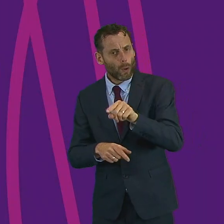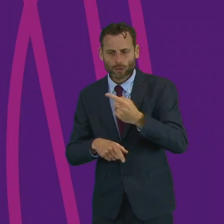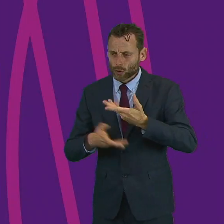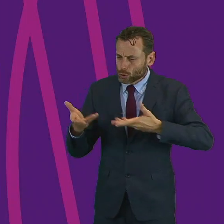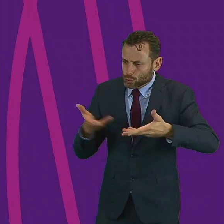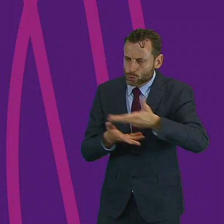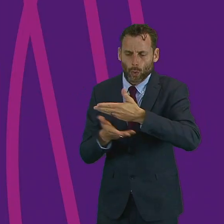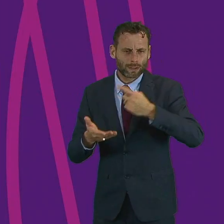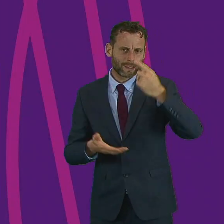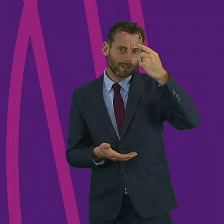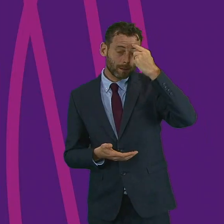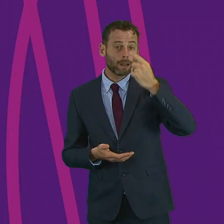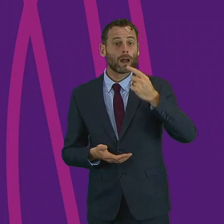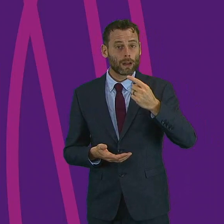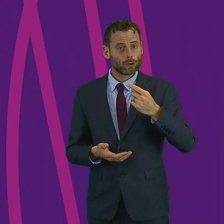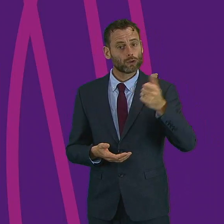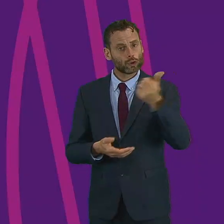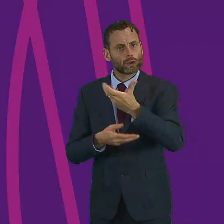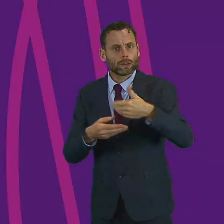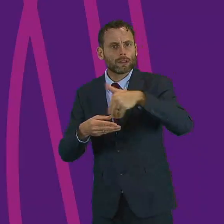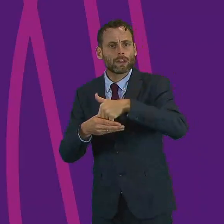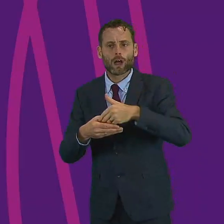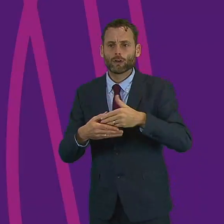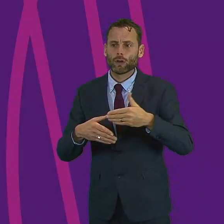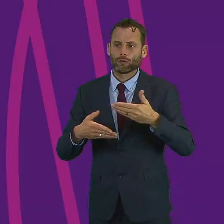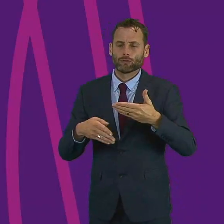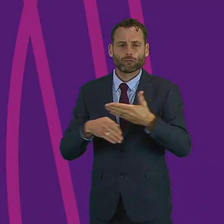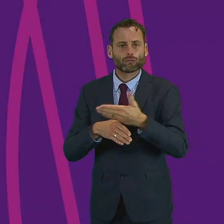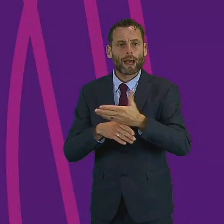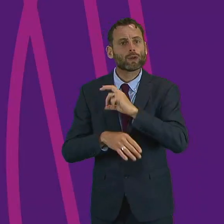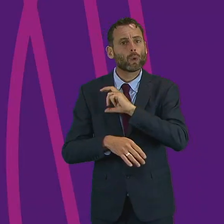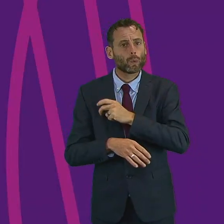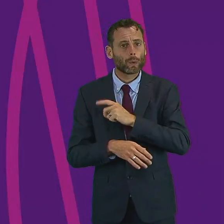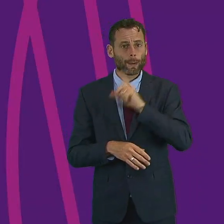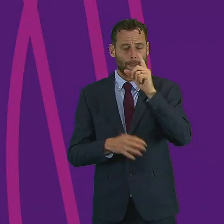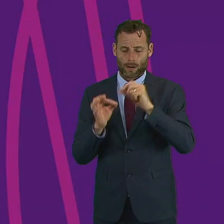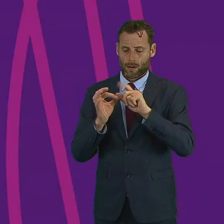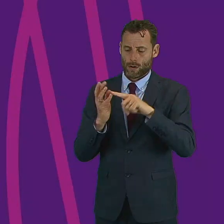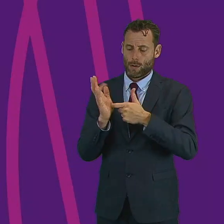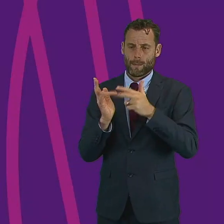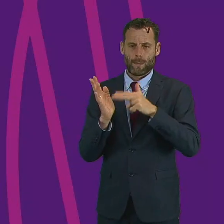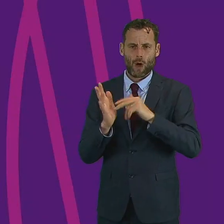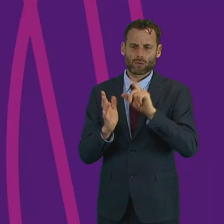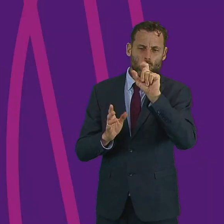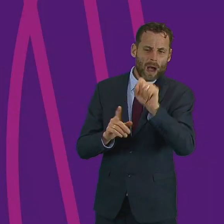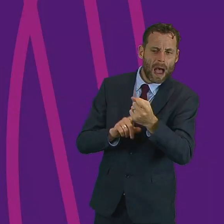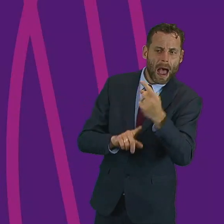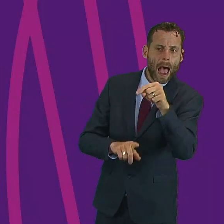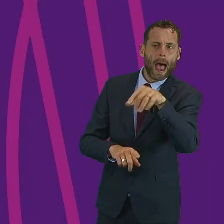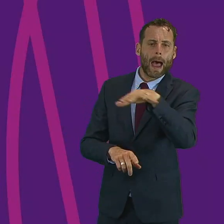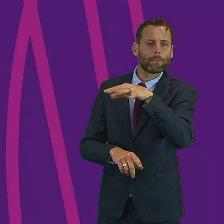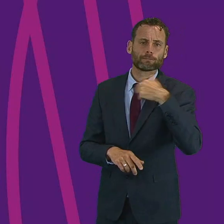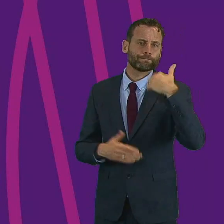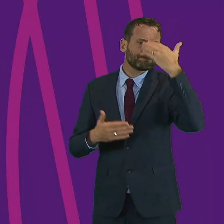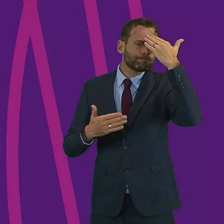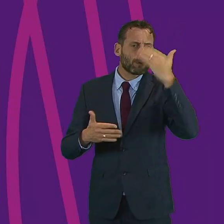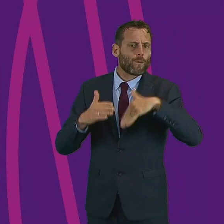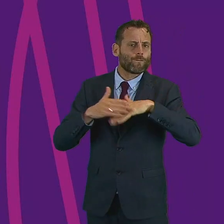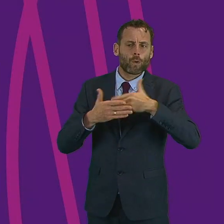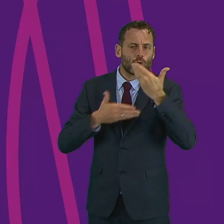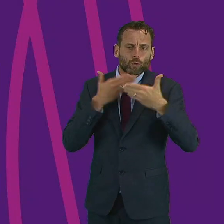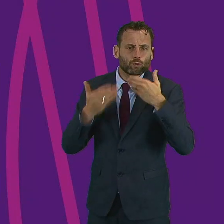public service has the potential to employ up to 900 people in Dundee and contribute, of course, up to £100 million